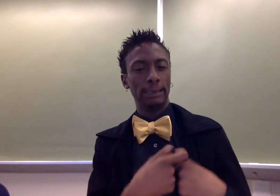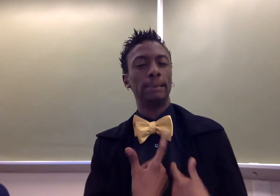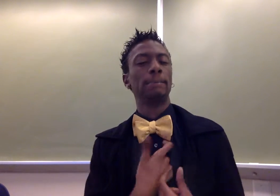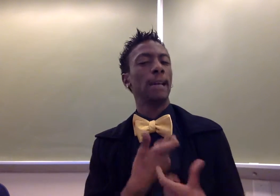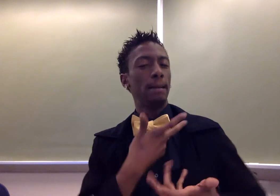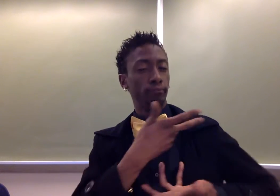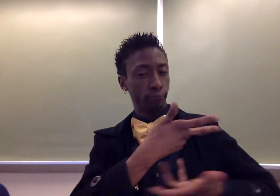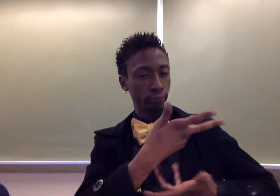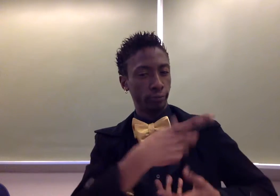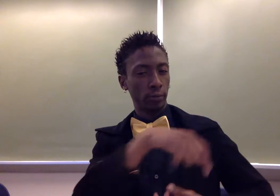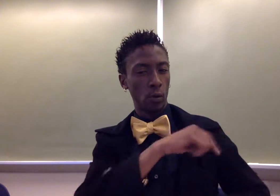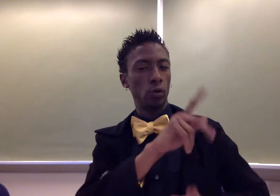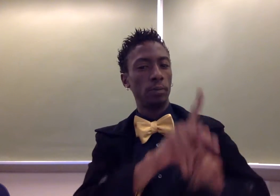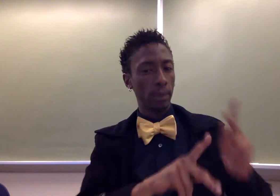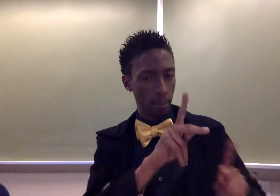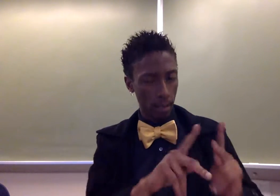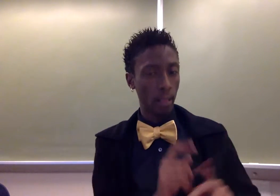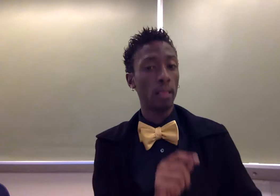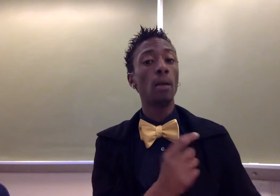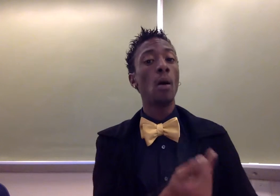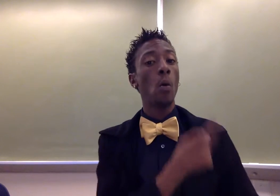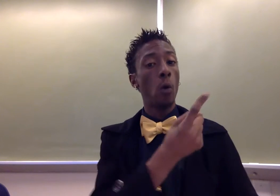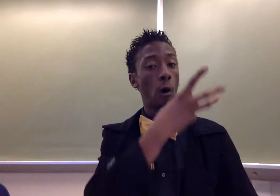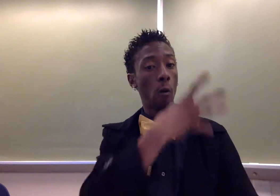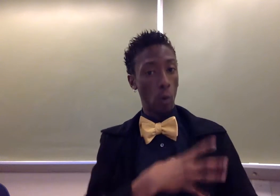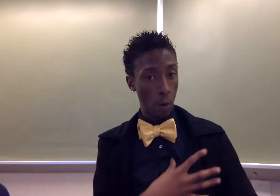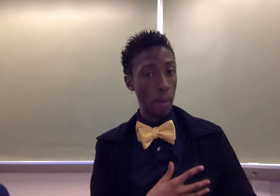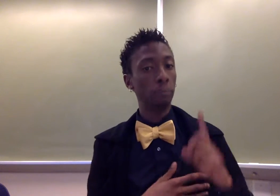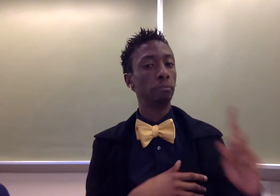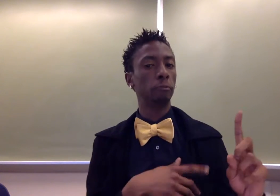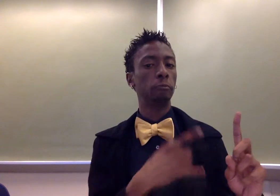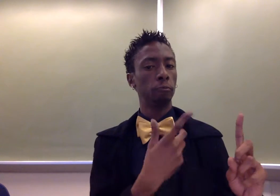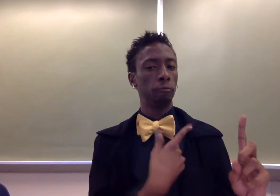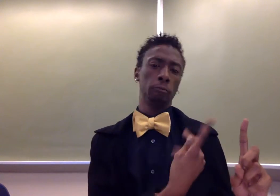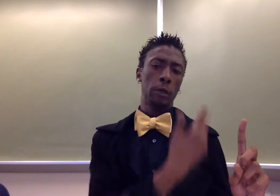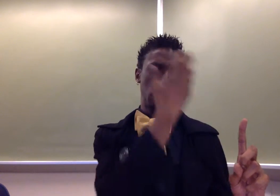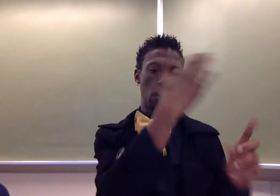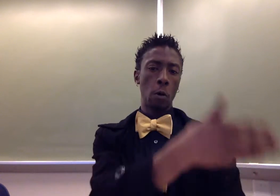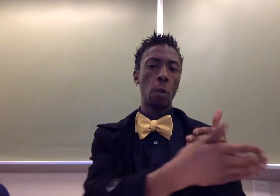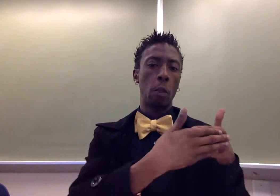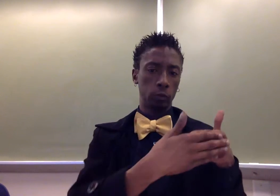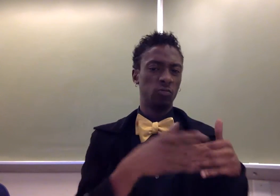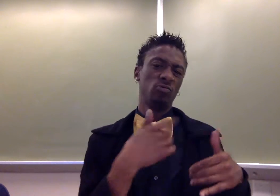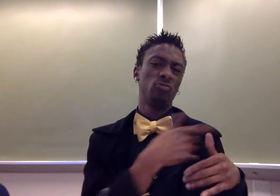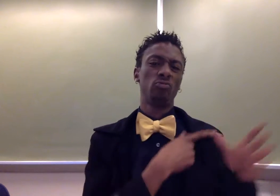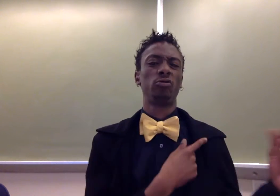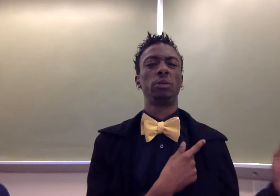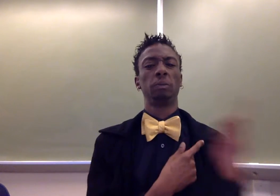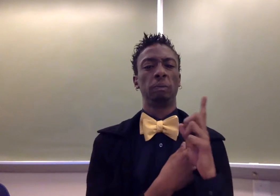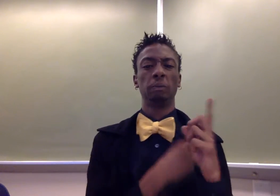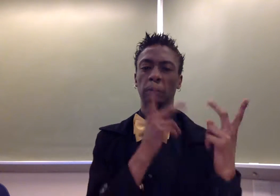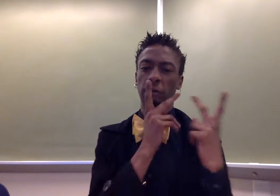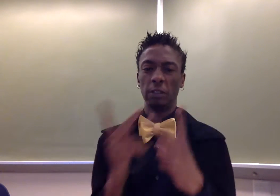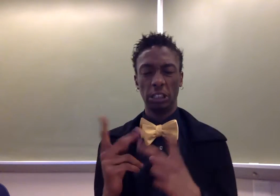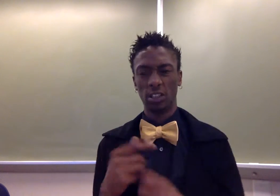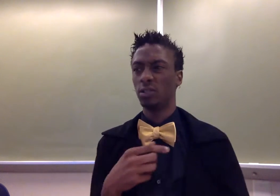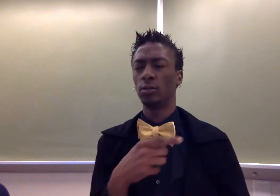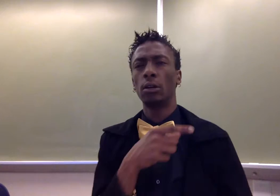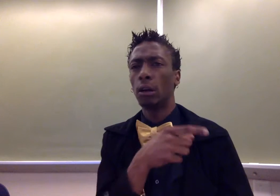and when she came to visit out here, she came with her bottle of water. And I said, well, you don't need to bring bottled water. This was a couple years ago. You don't need to